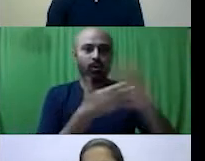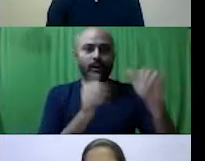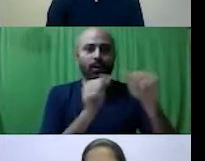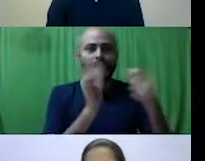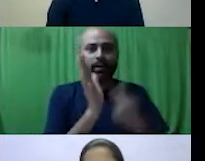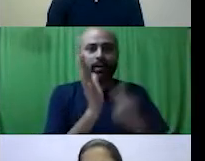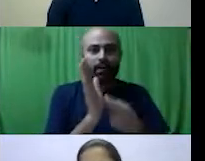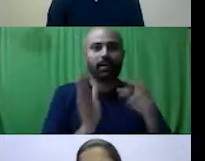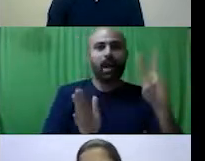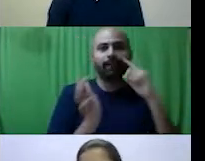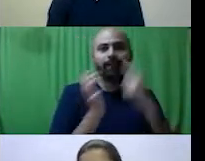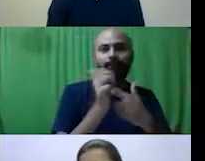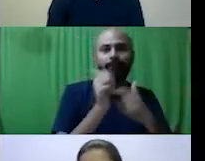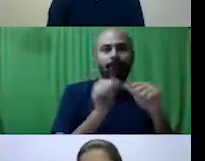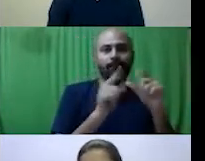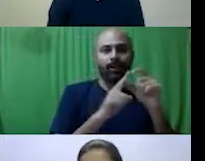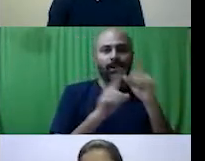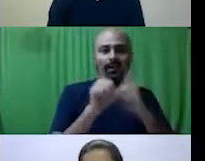My name is